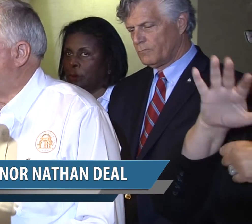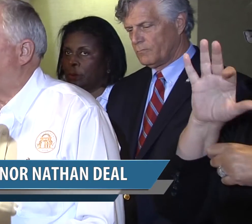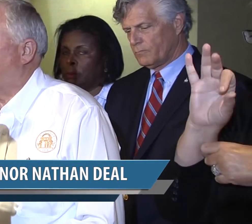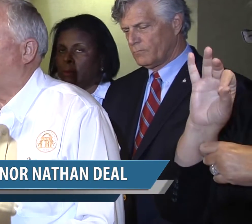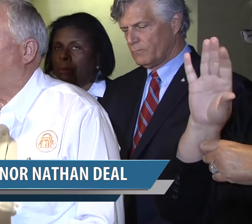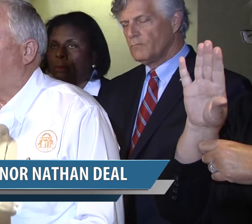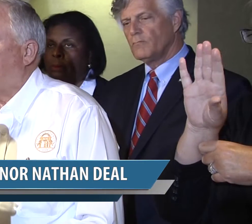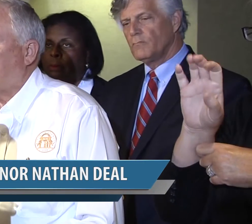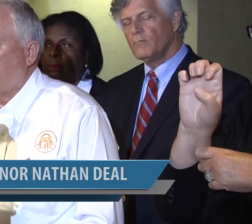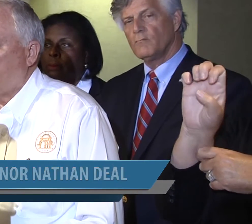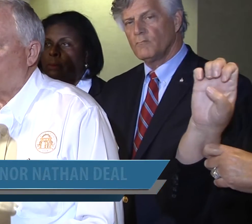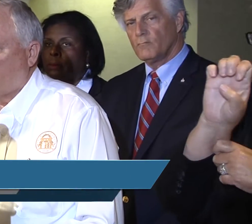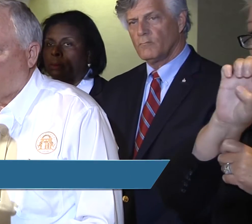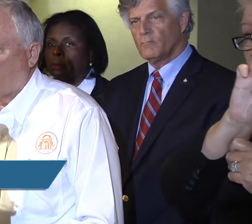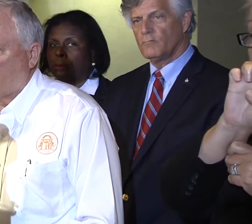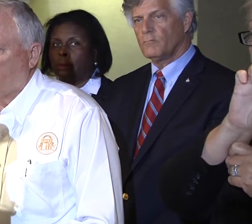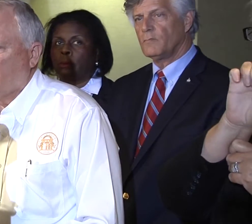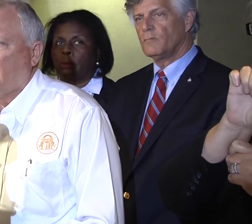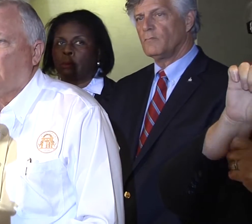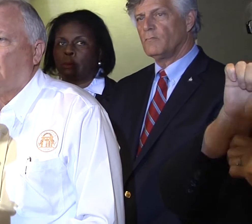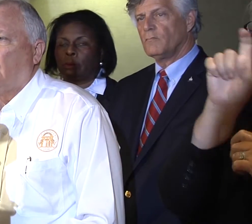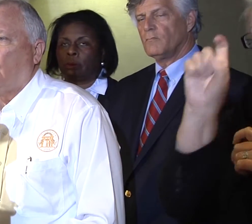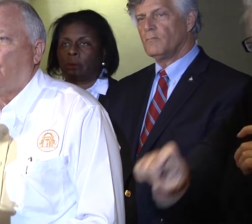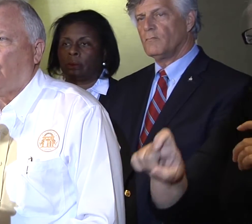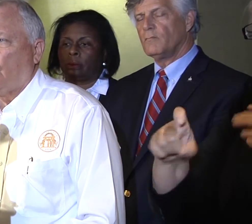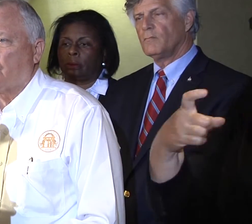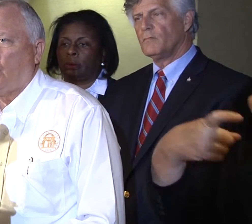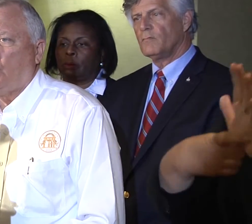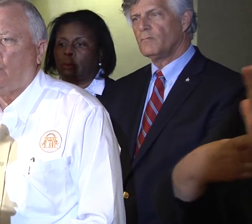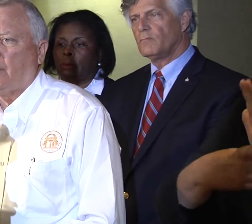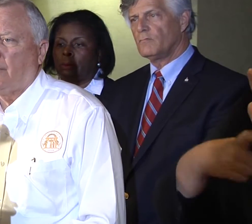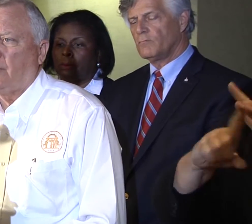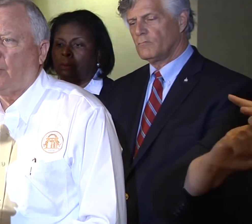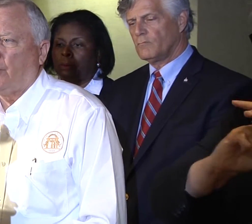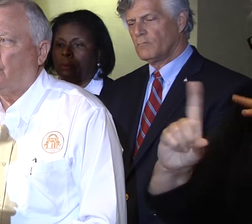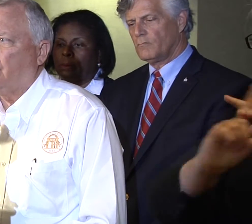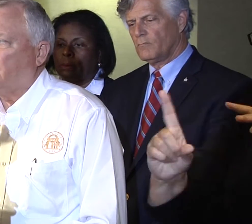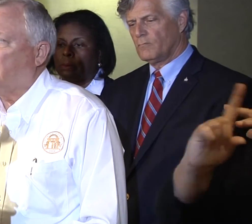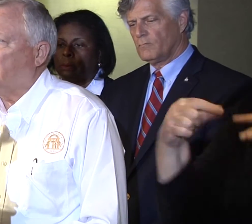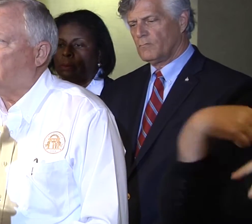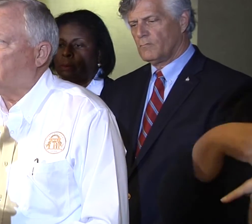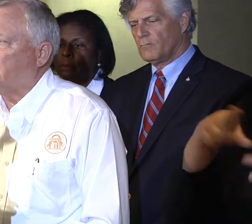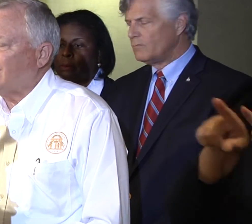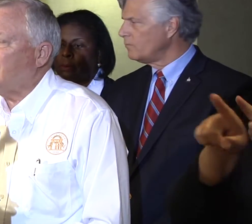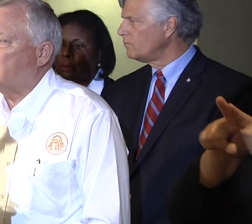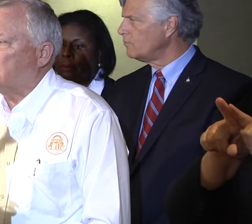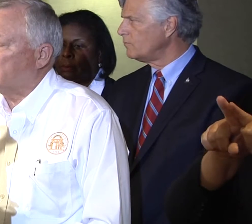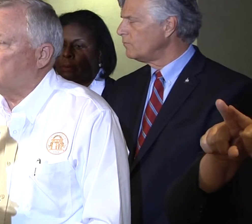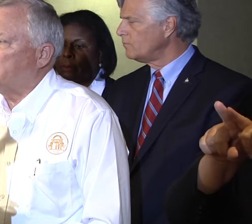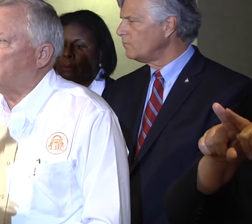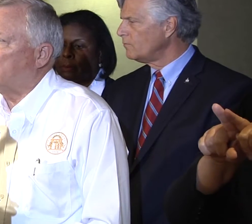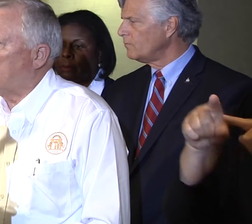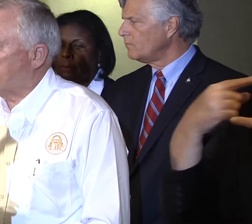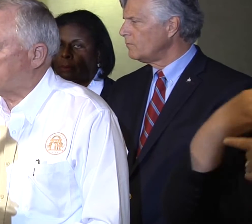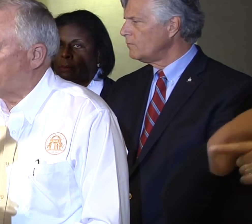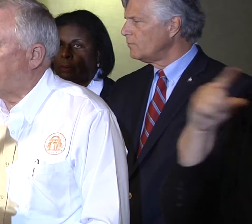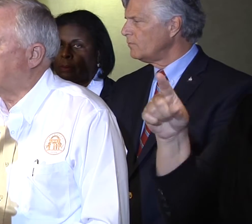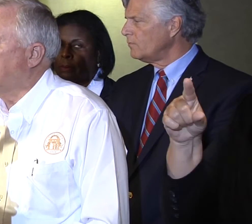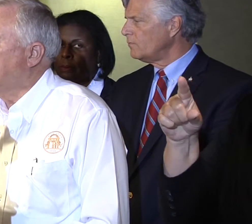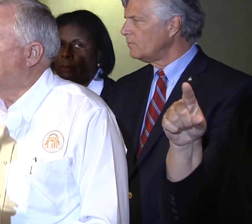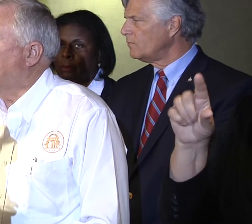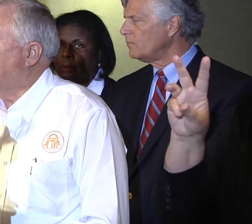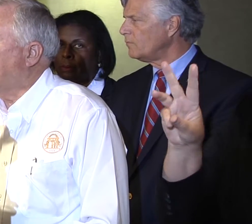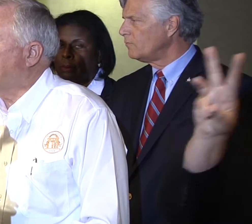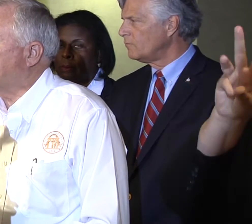a mandatory evacuation area. We also have declared the area to the east, to the west of